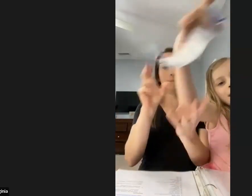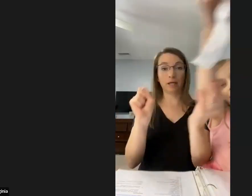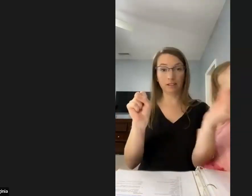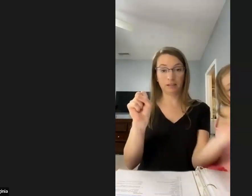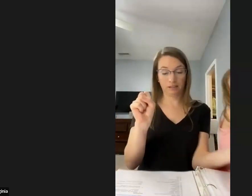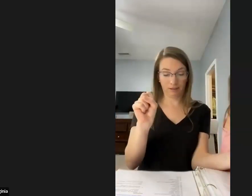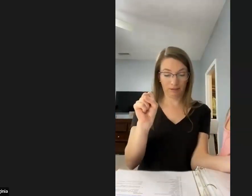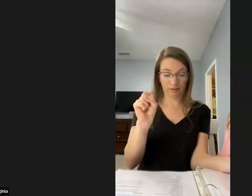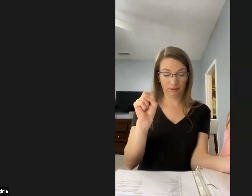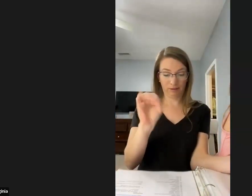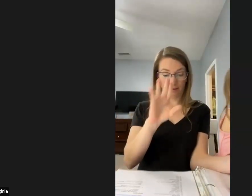bus,